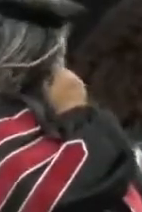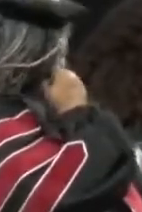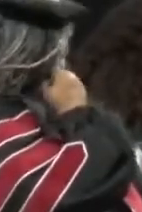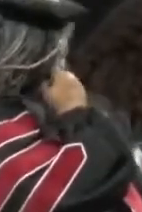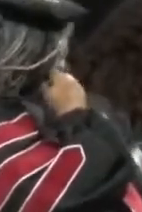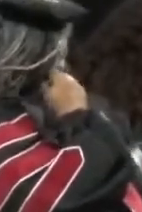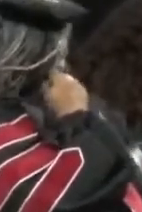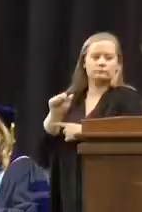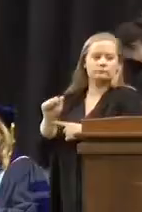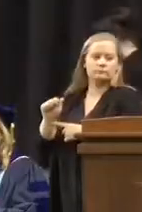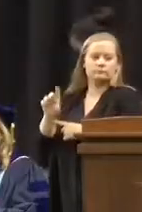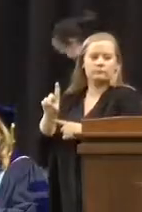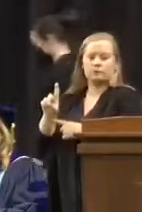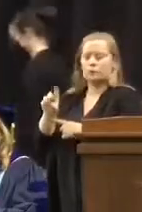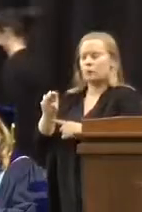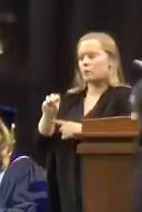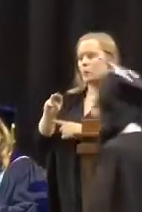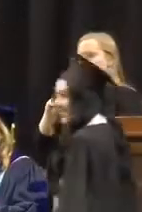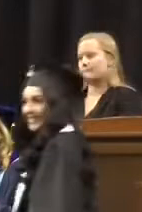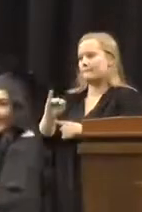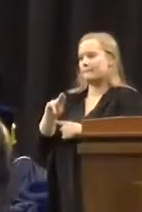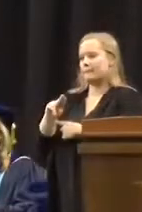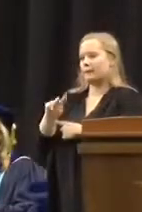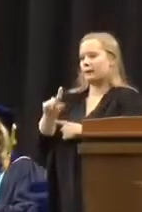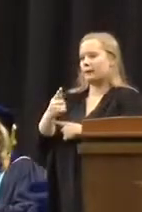Alyssa Renee Dominguez.